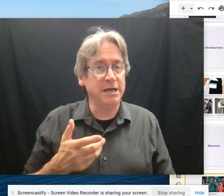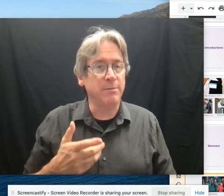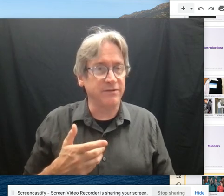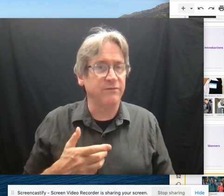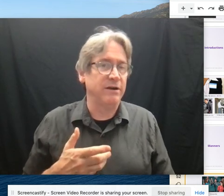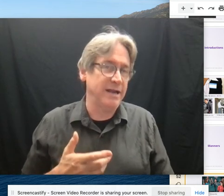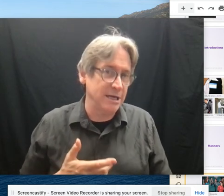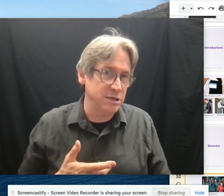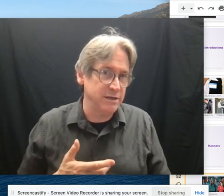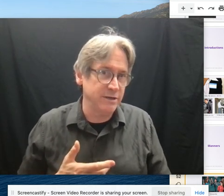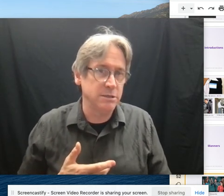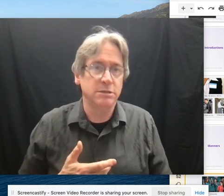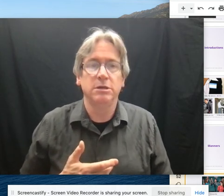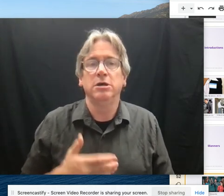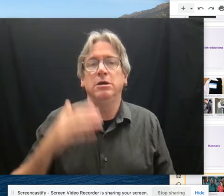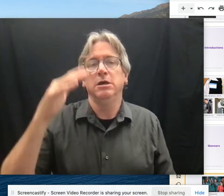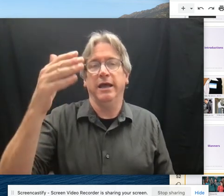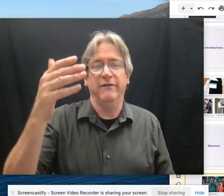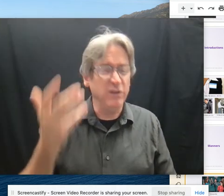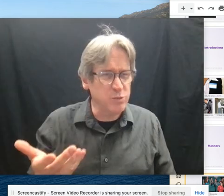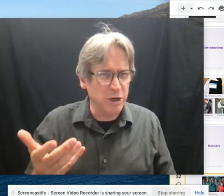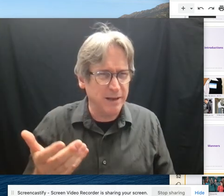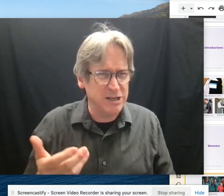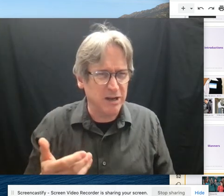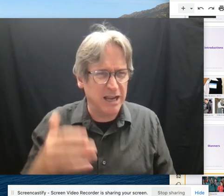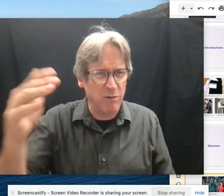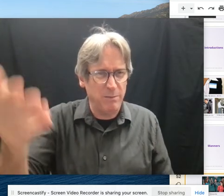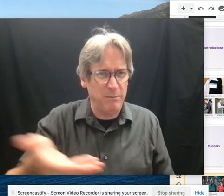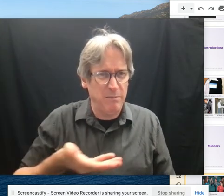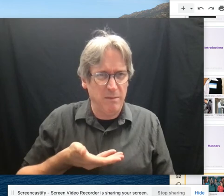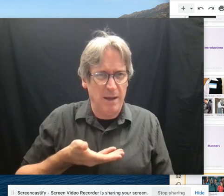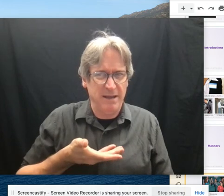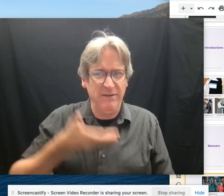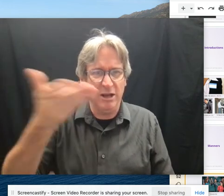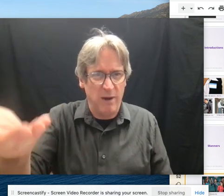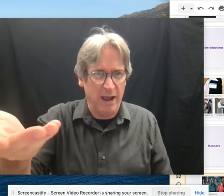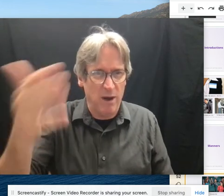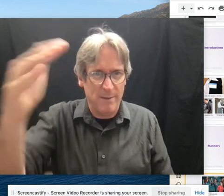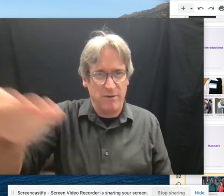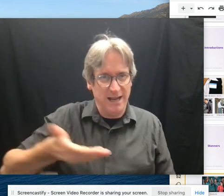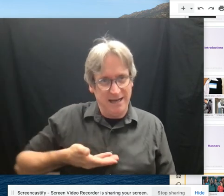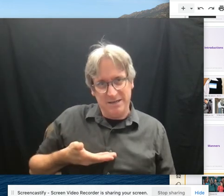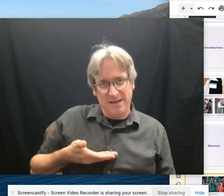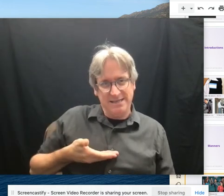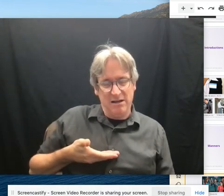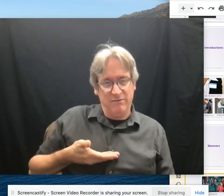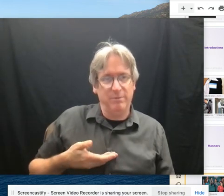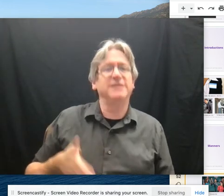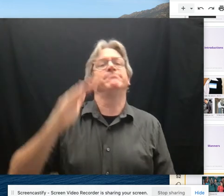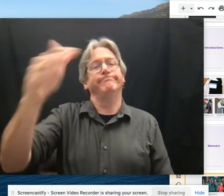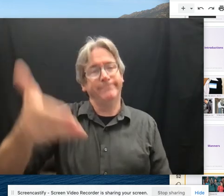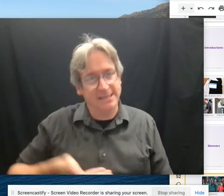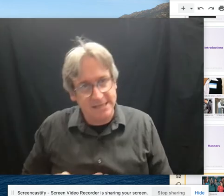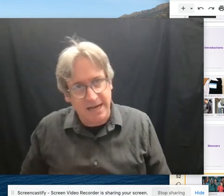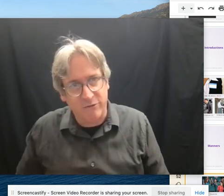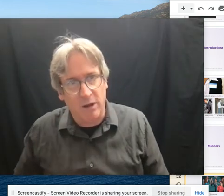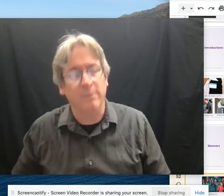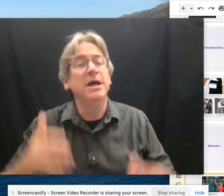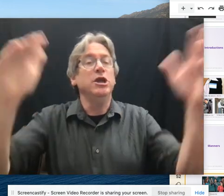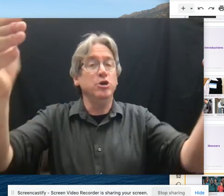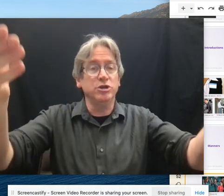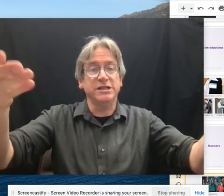You'll see a couple different variations of it. And it feels weird because you're like, well, I'm giving it away. Why am I bringing it into myself? But it's it's the